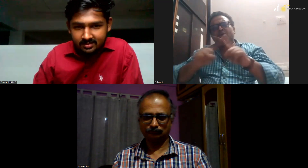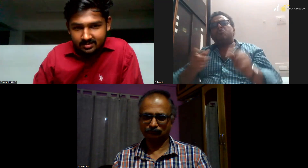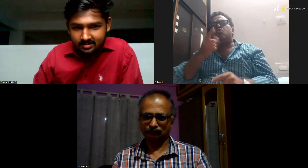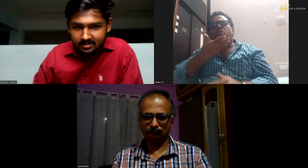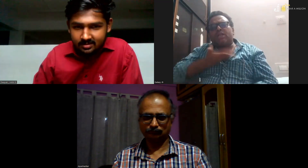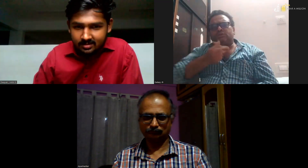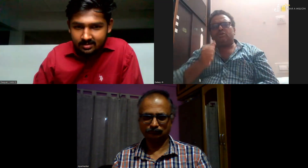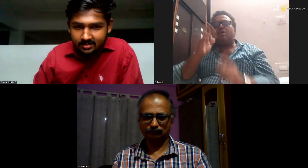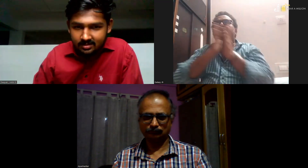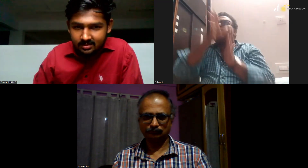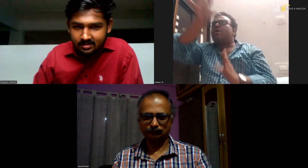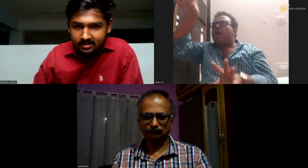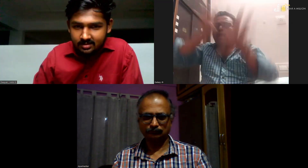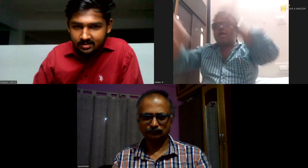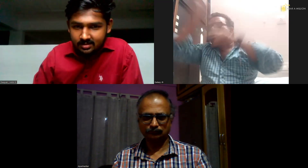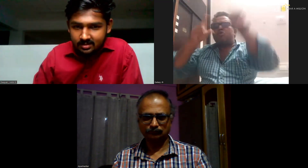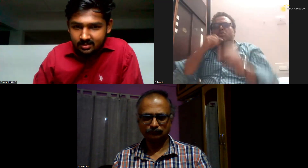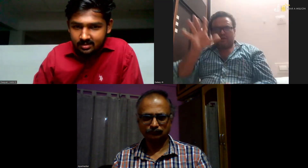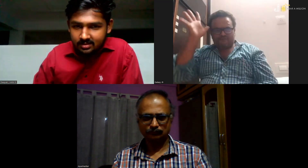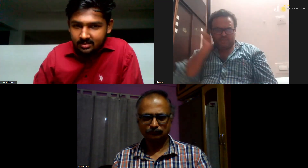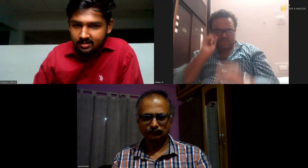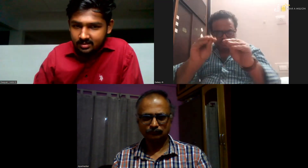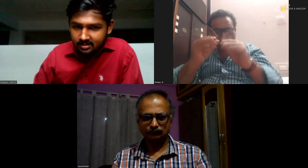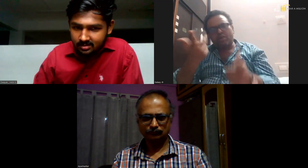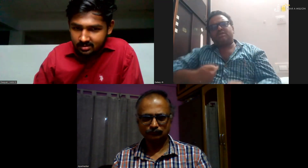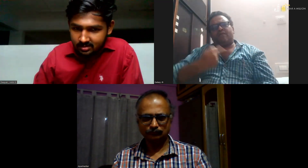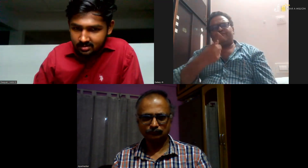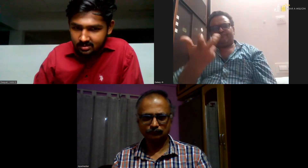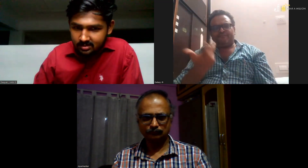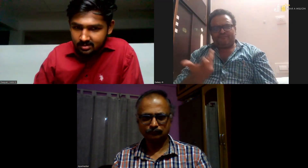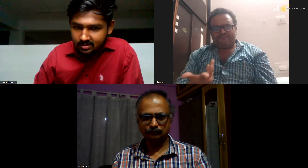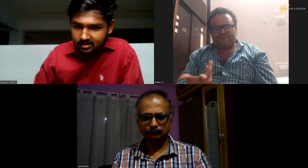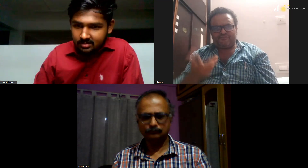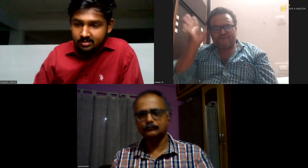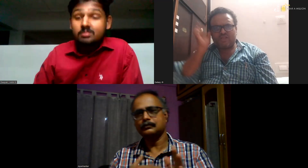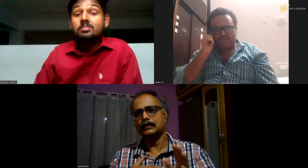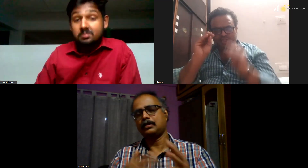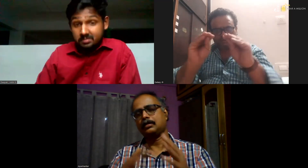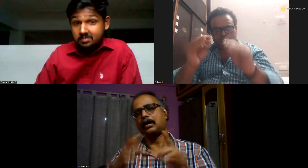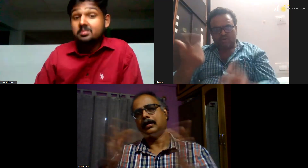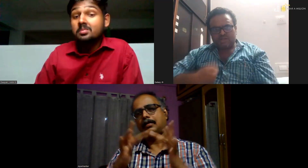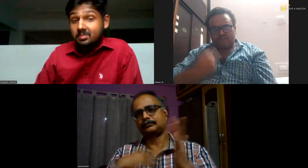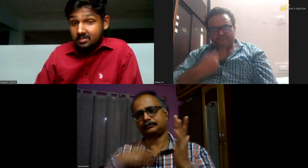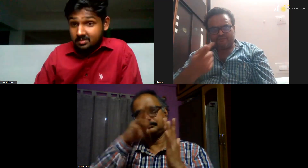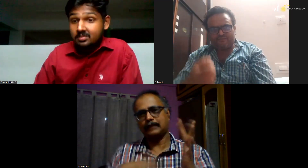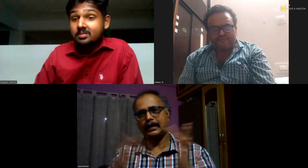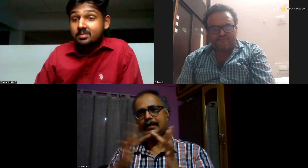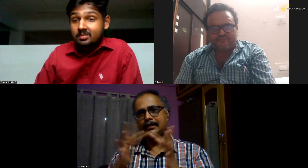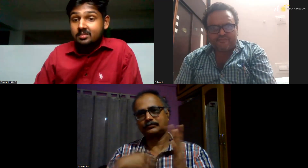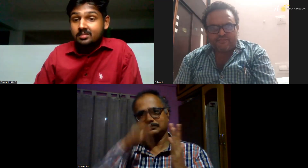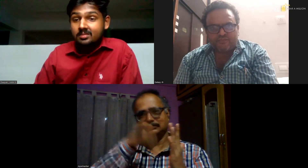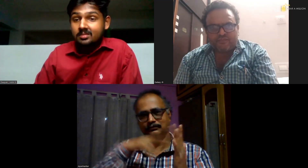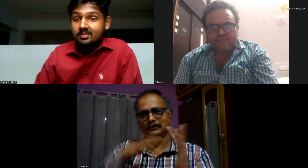have visited many of the temples. So, like, who taught you about the temples